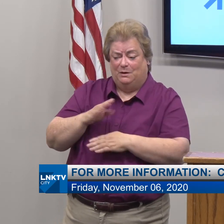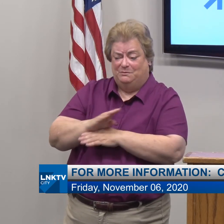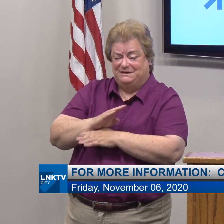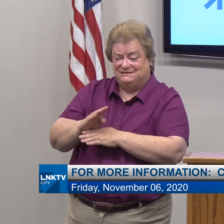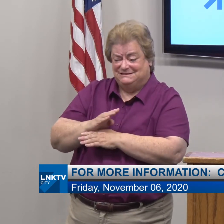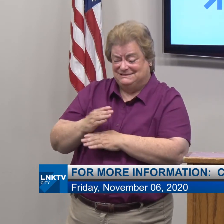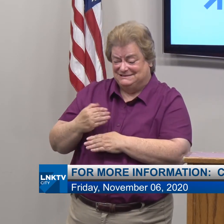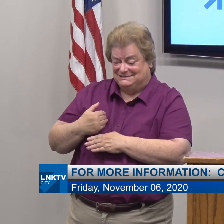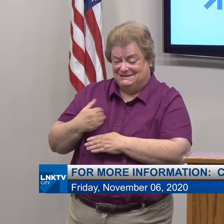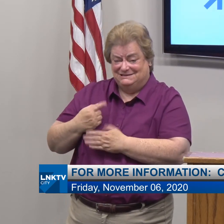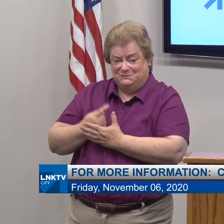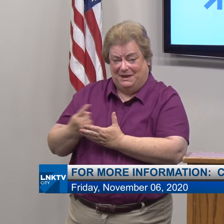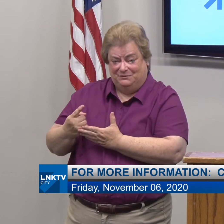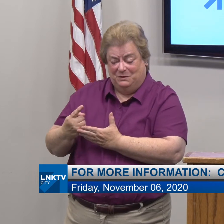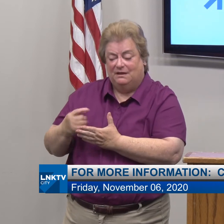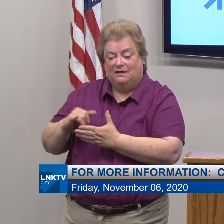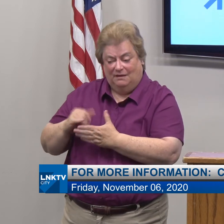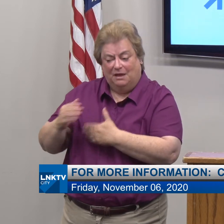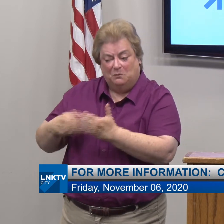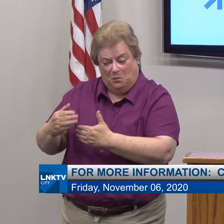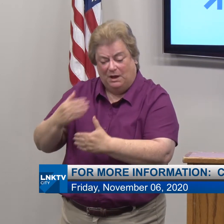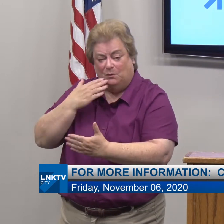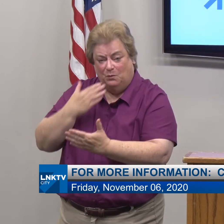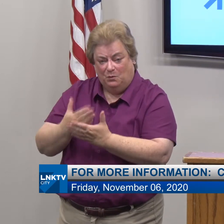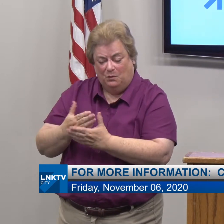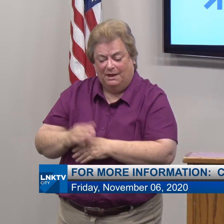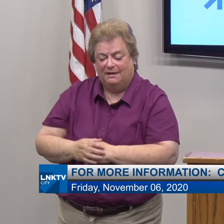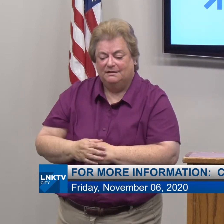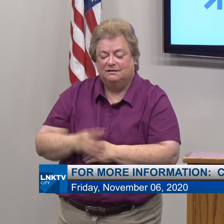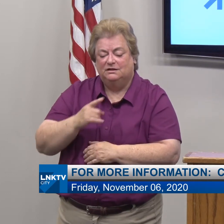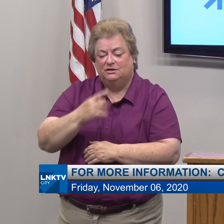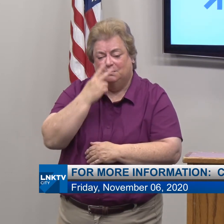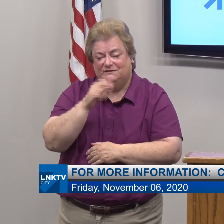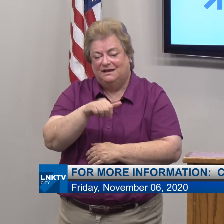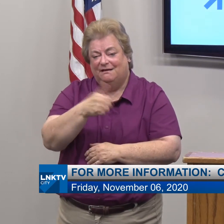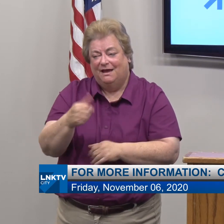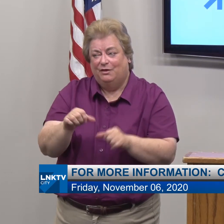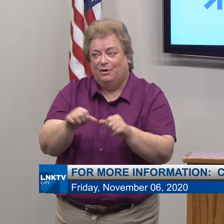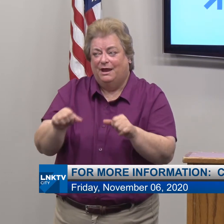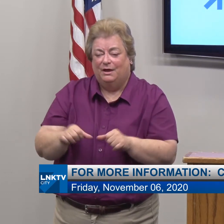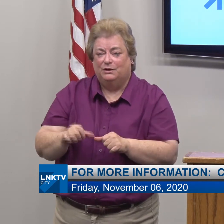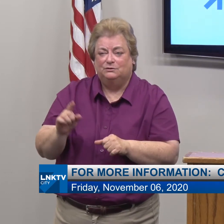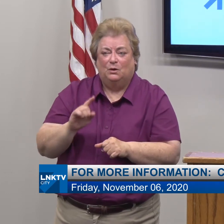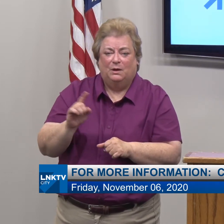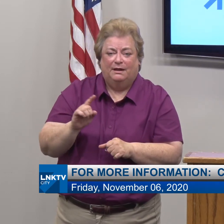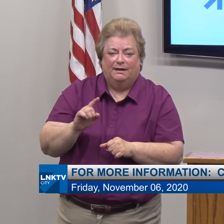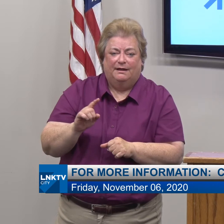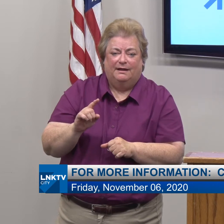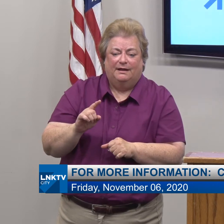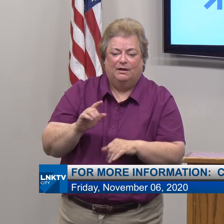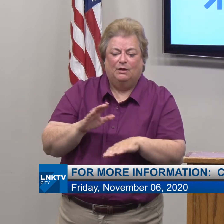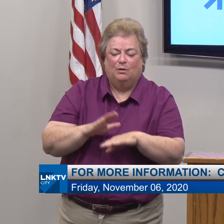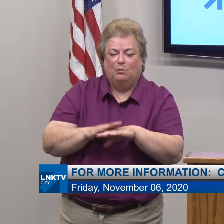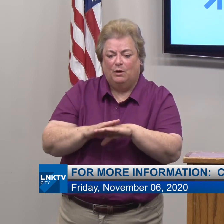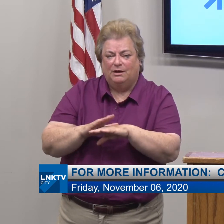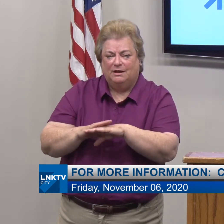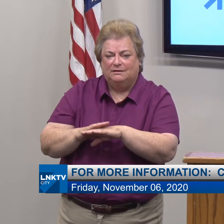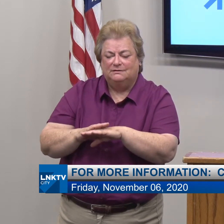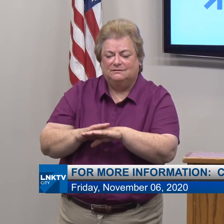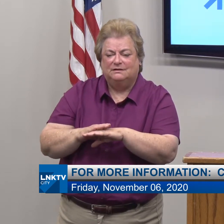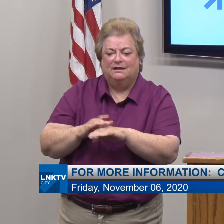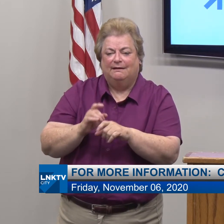this week that was really well. I think you've seen some other areas where warnings